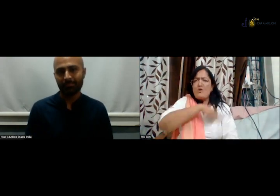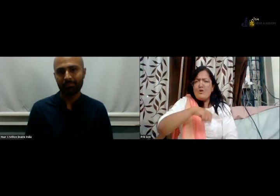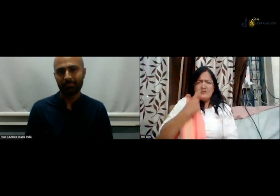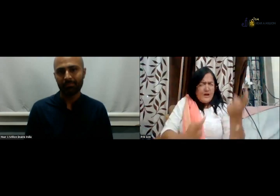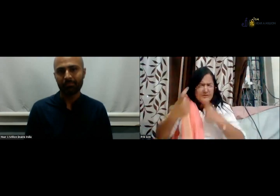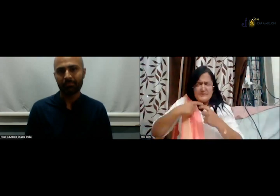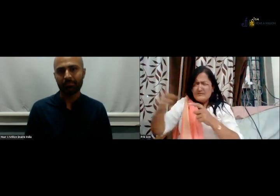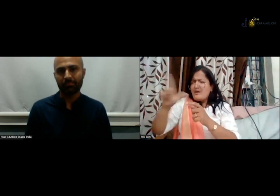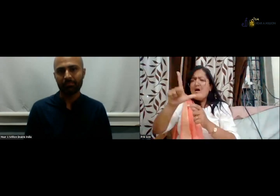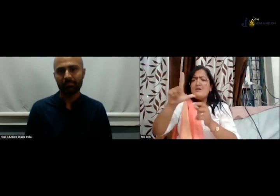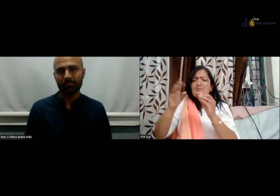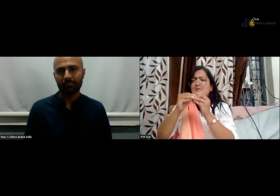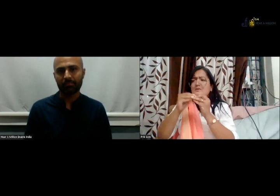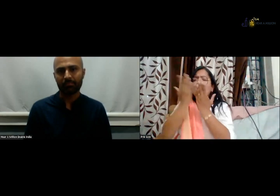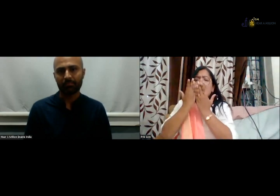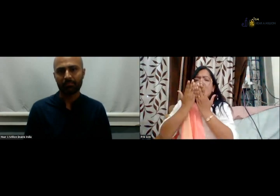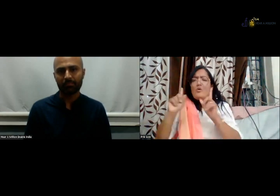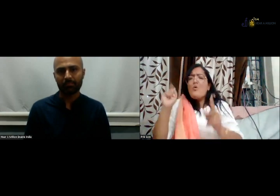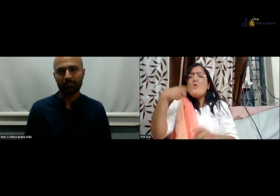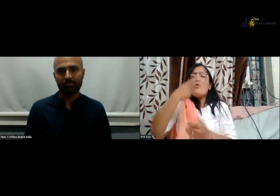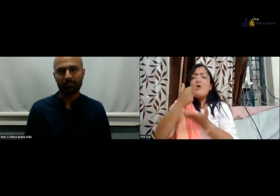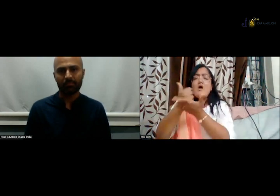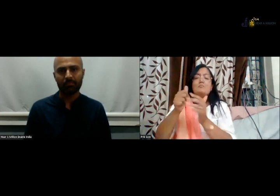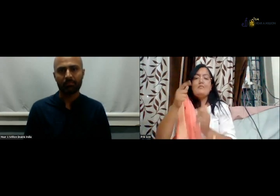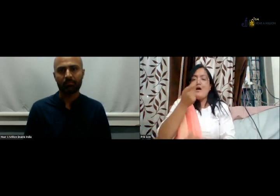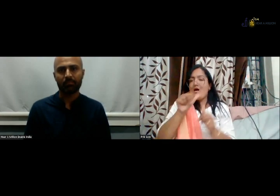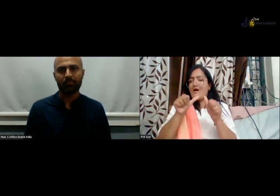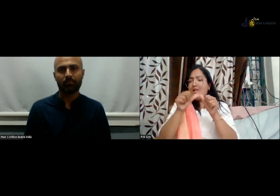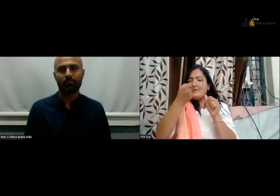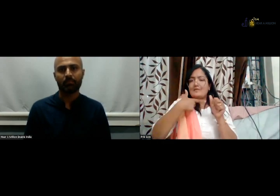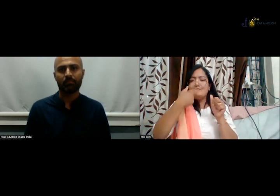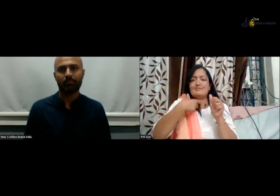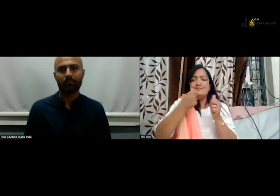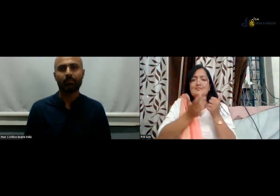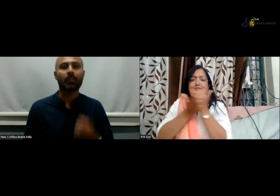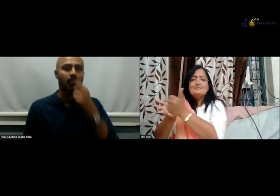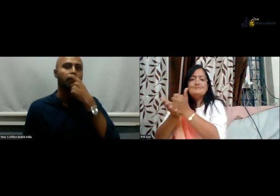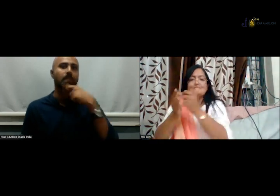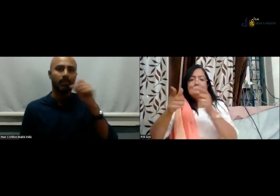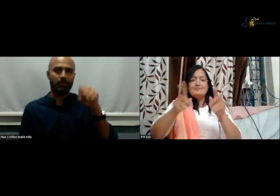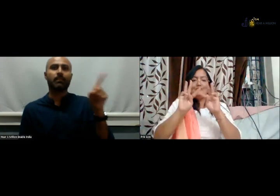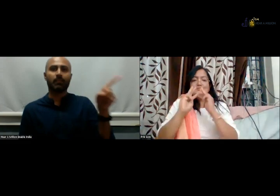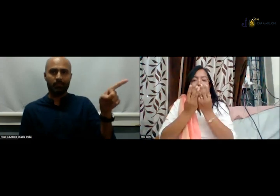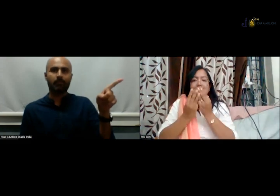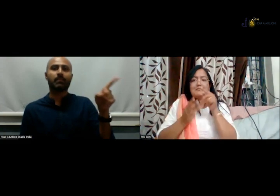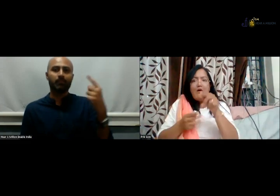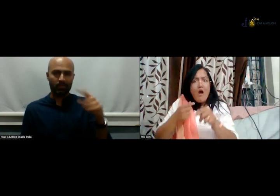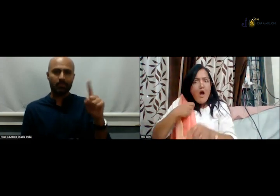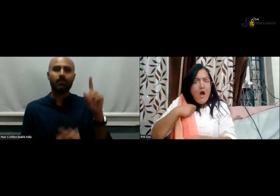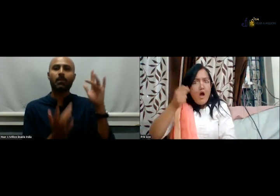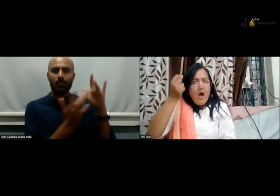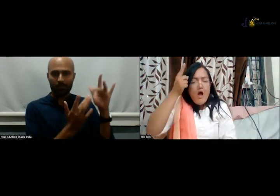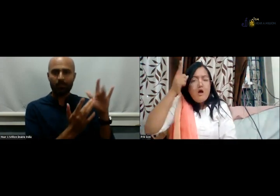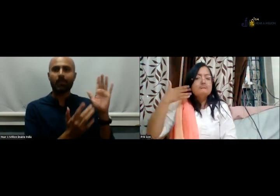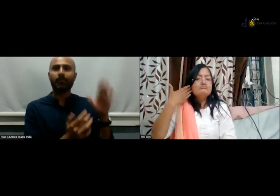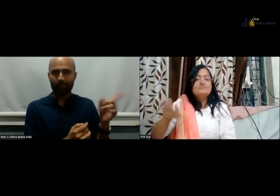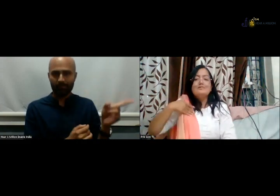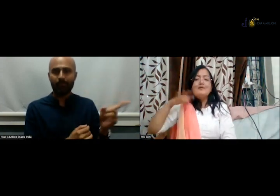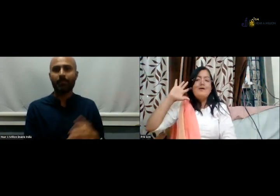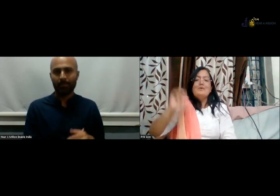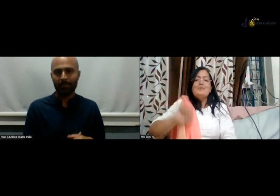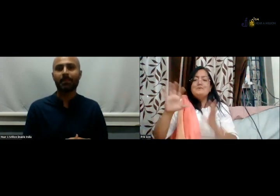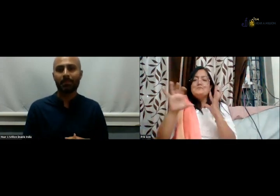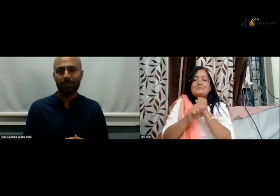to whom, after seeing a role model, other people pursue their path. So Dr. Alim helped, in